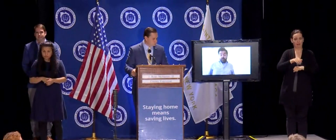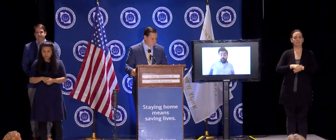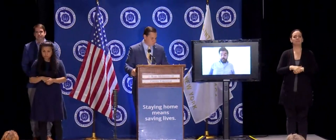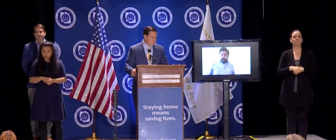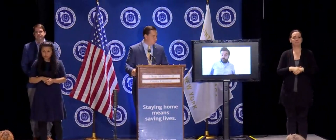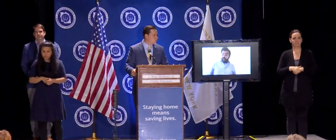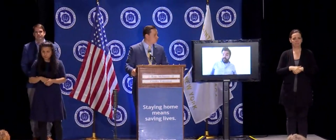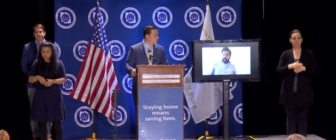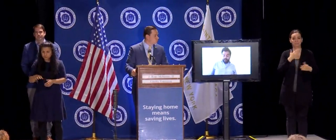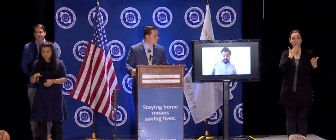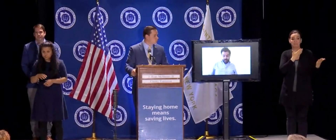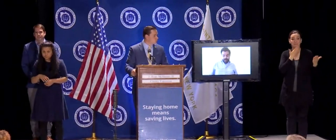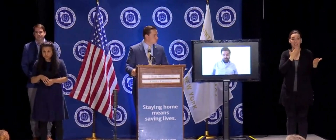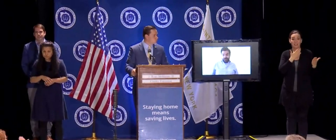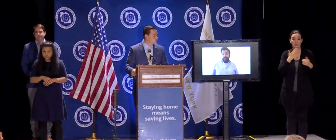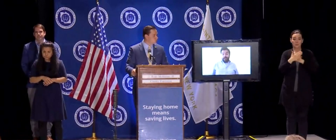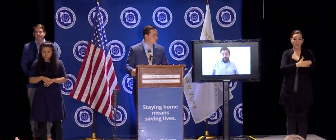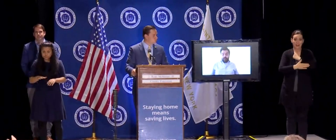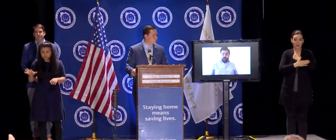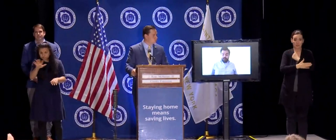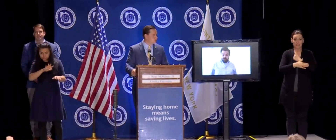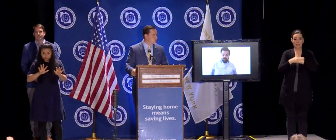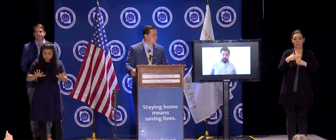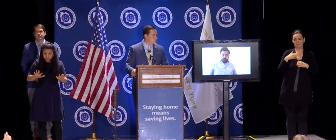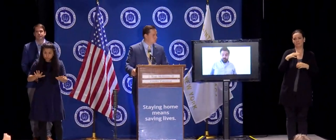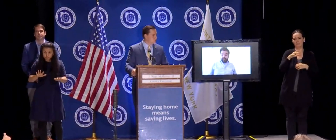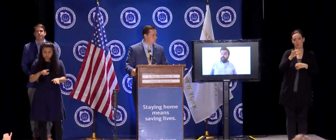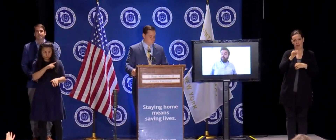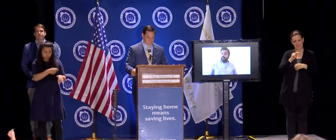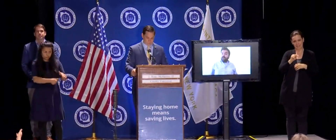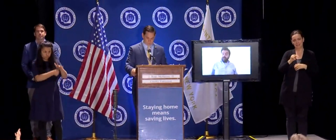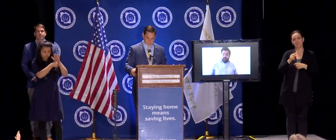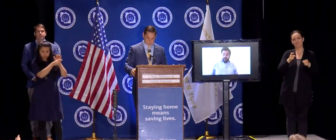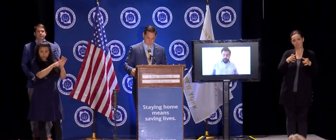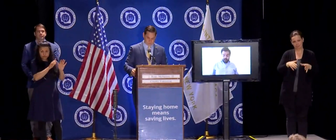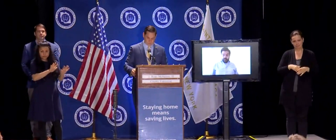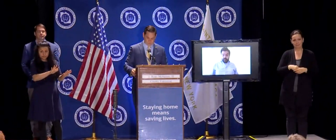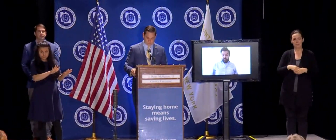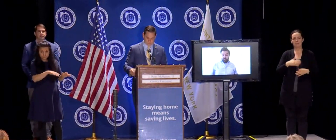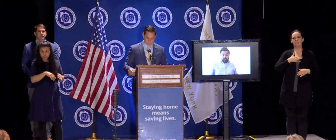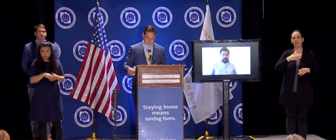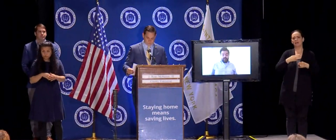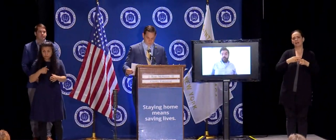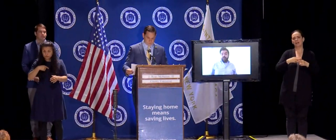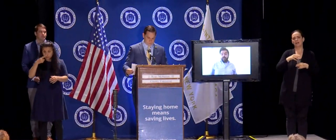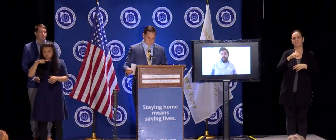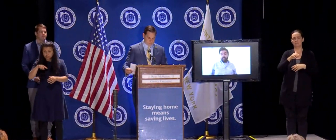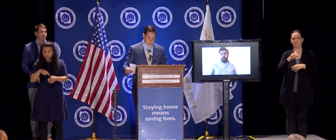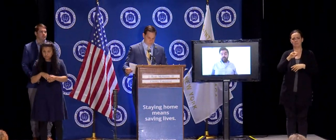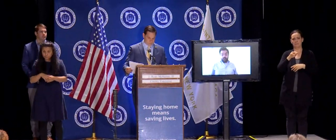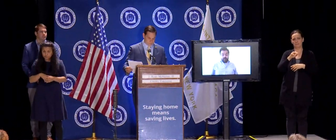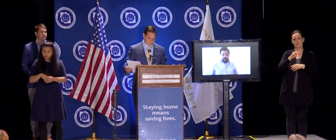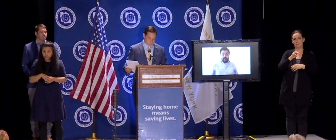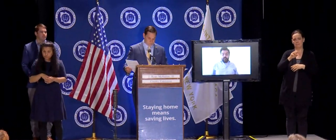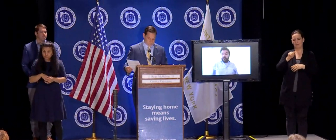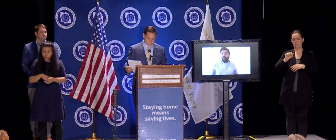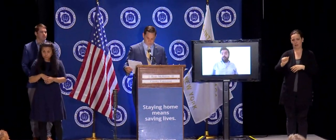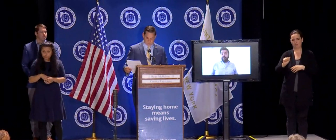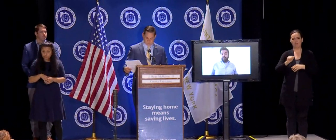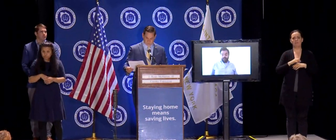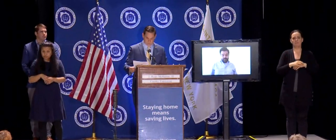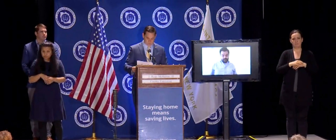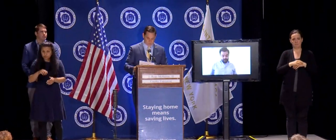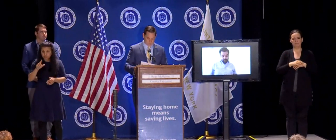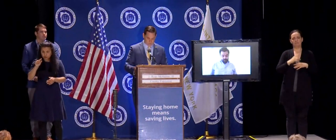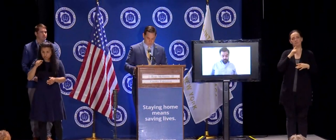Thank you, County Executive McMahon, and good afternoon. My name is Anand Mehta, and I'm proud to serve as Amazon's regional director